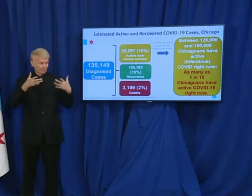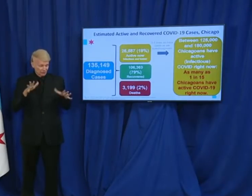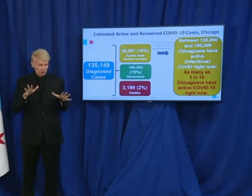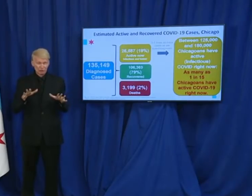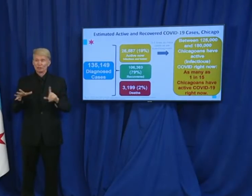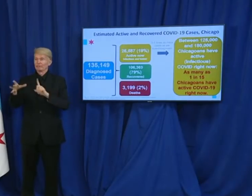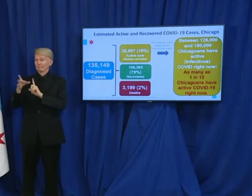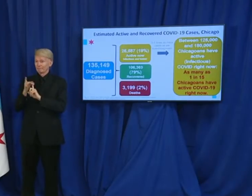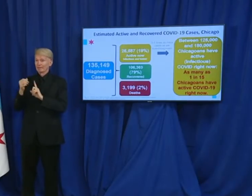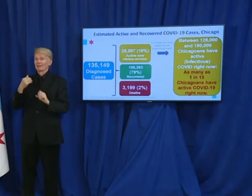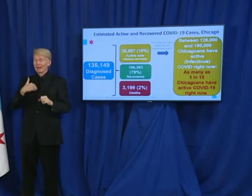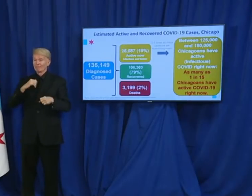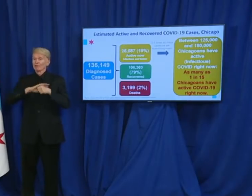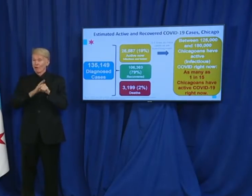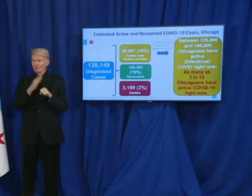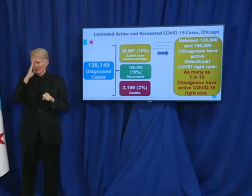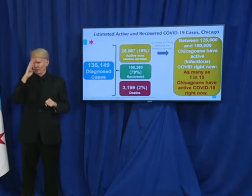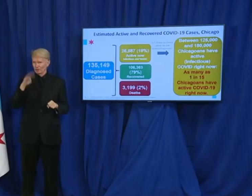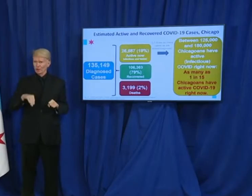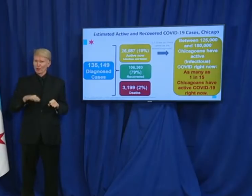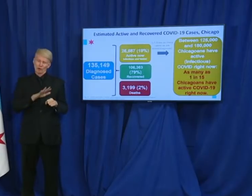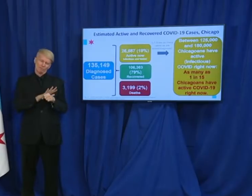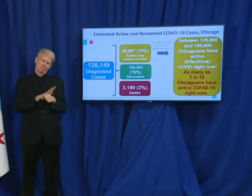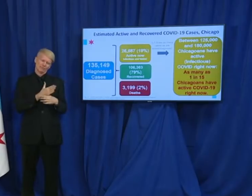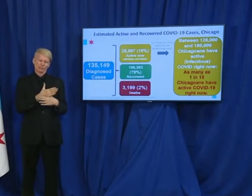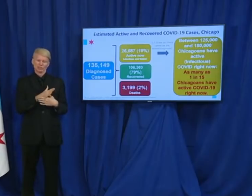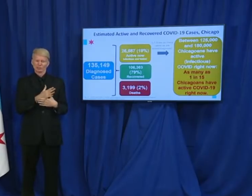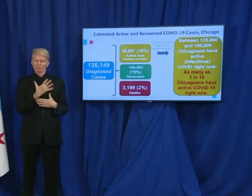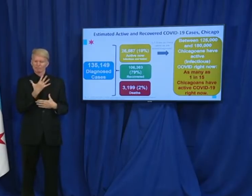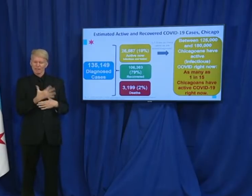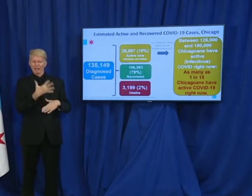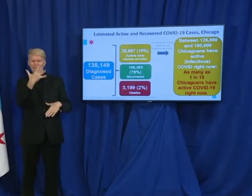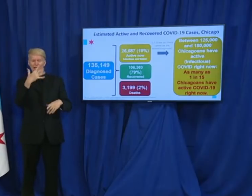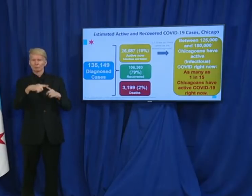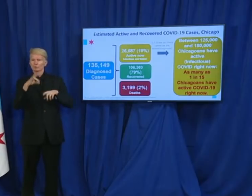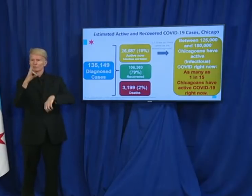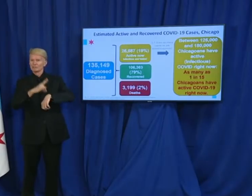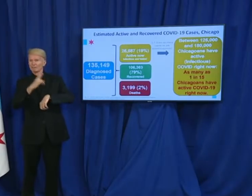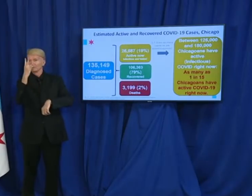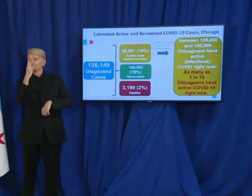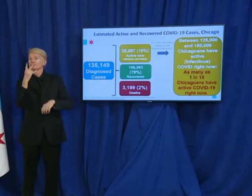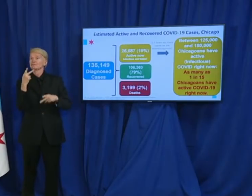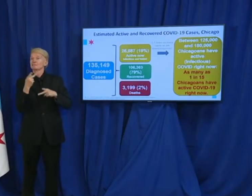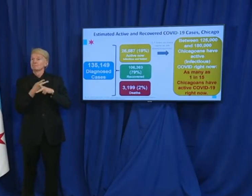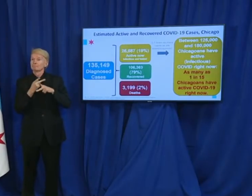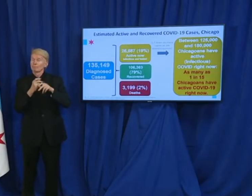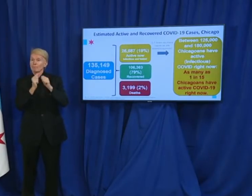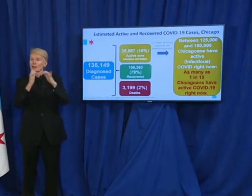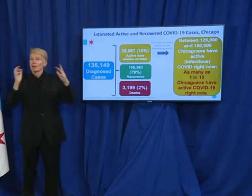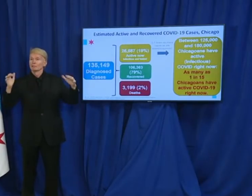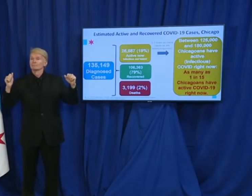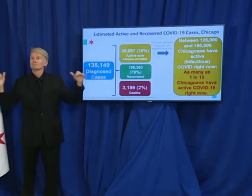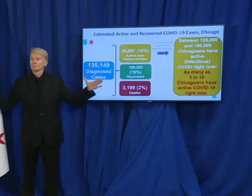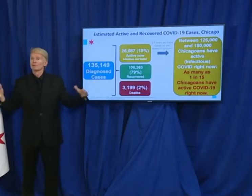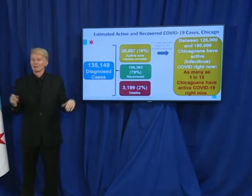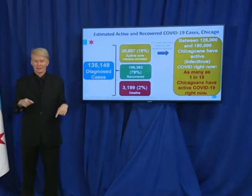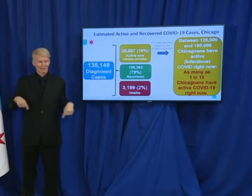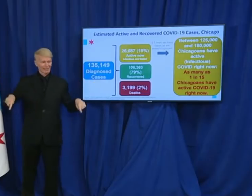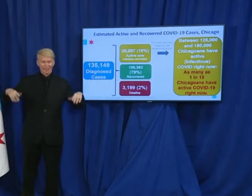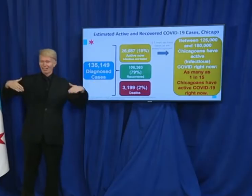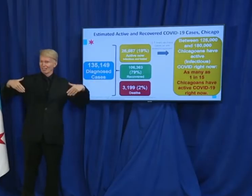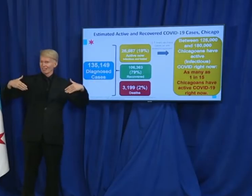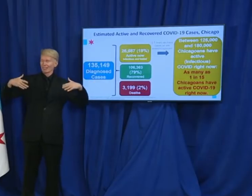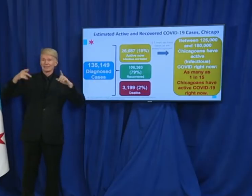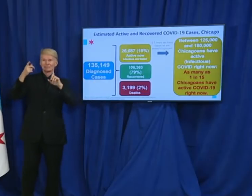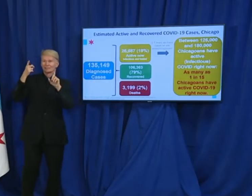COVID, we know that about 5 to 7 times as many people as have been tested actually have